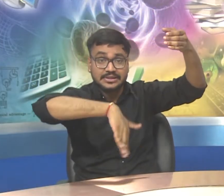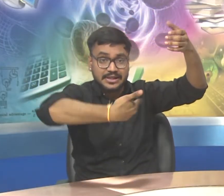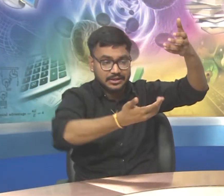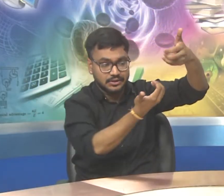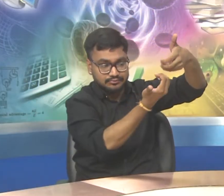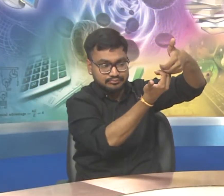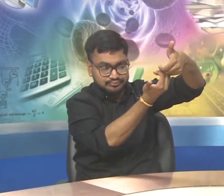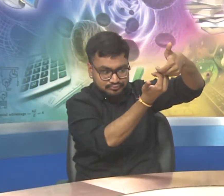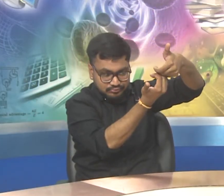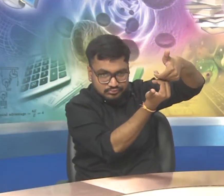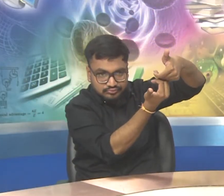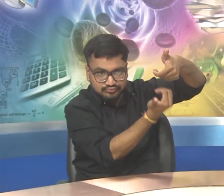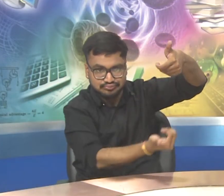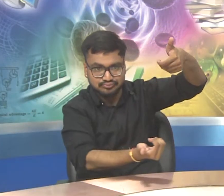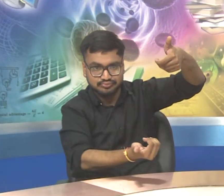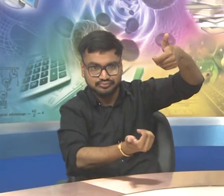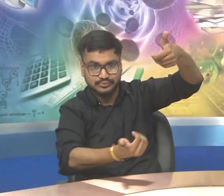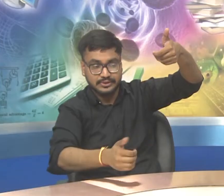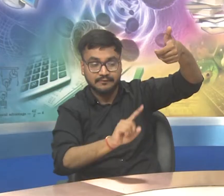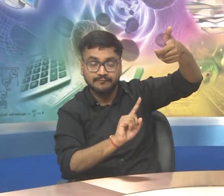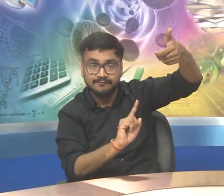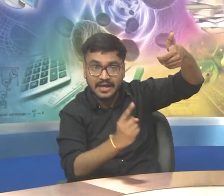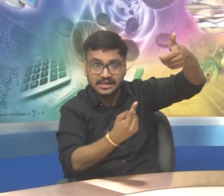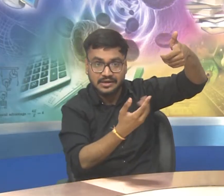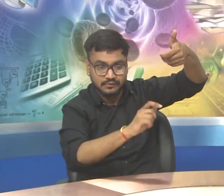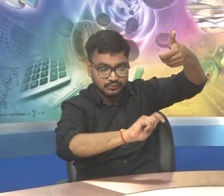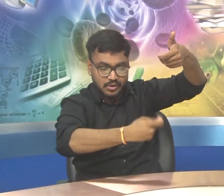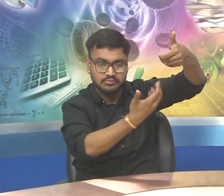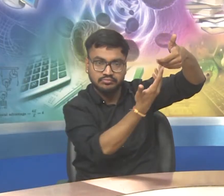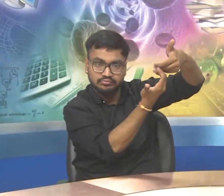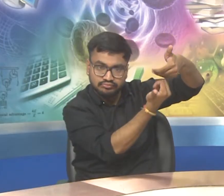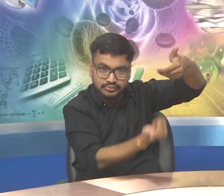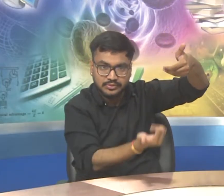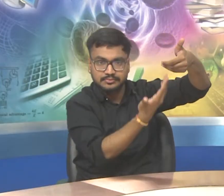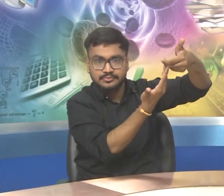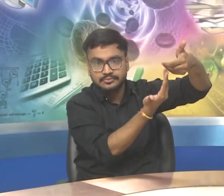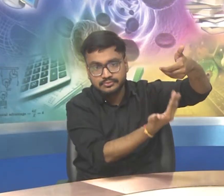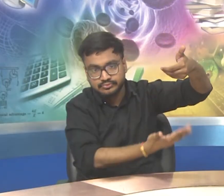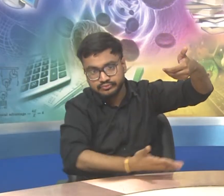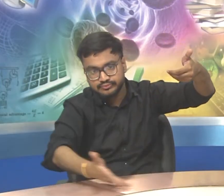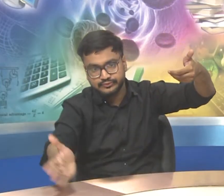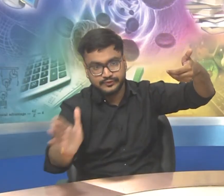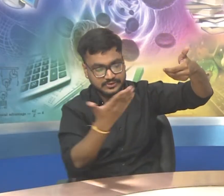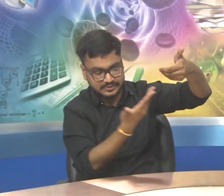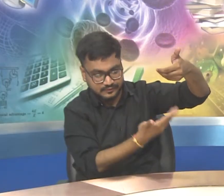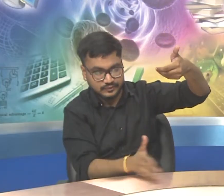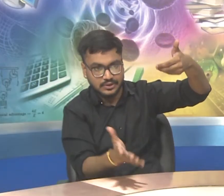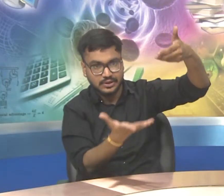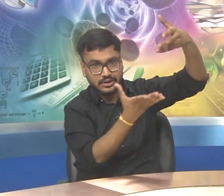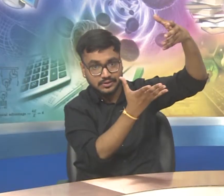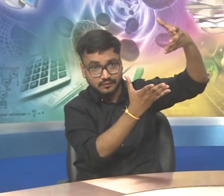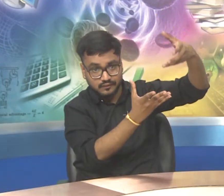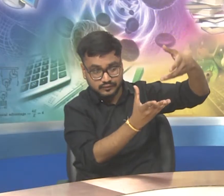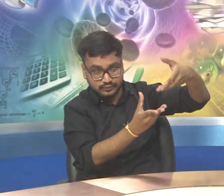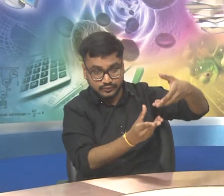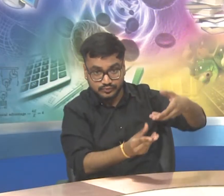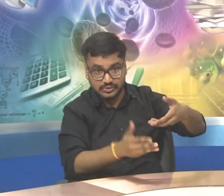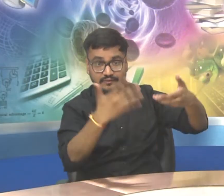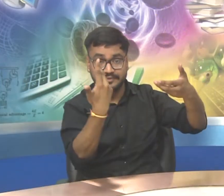open the stopcock, which is called tap, at the bottom. So first collect the